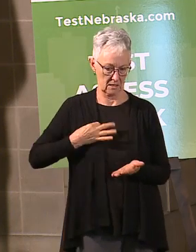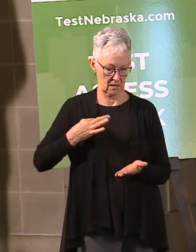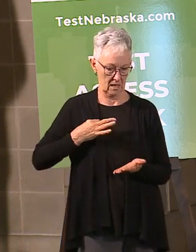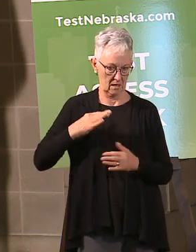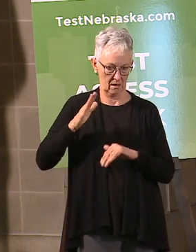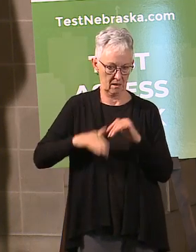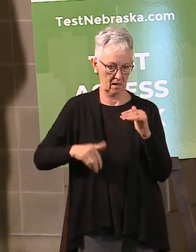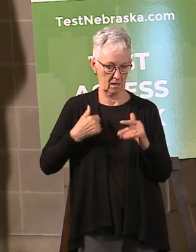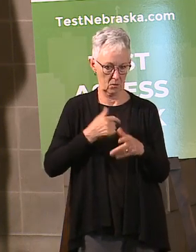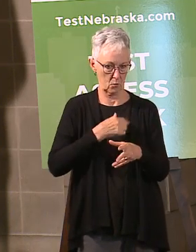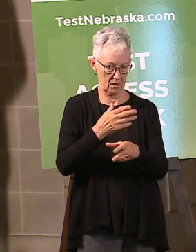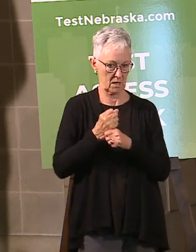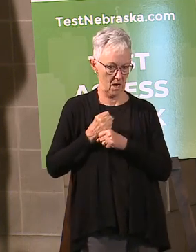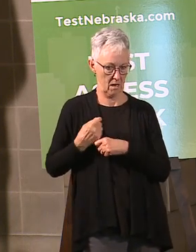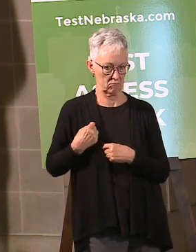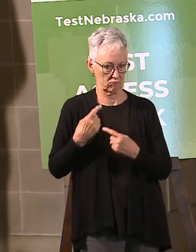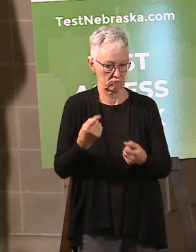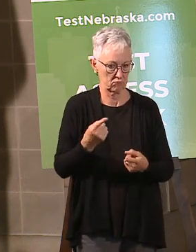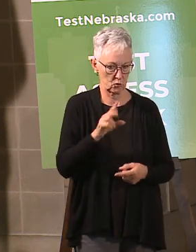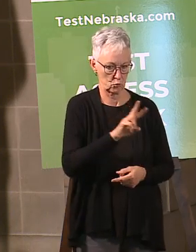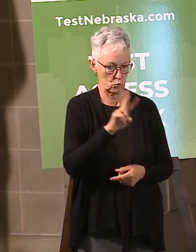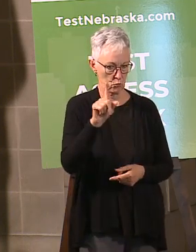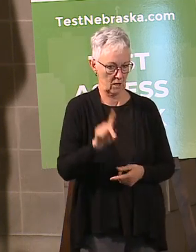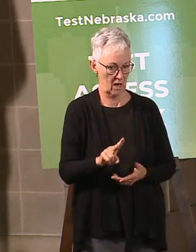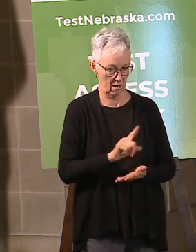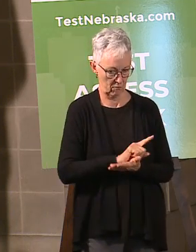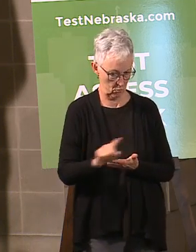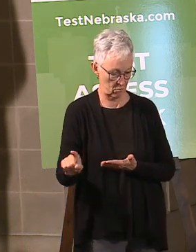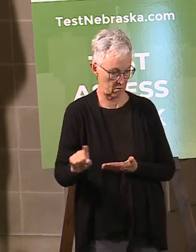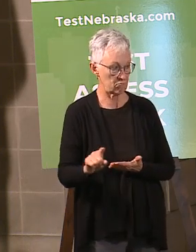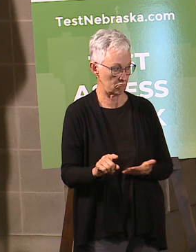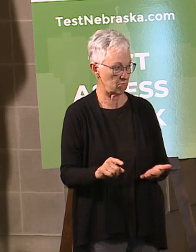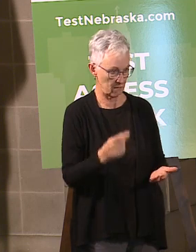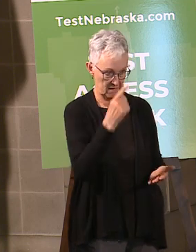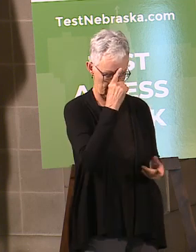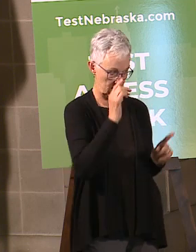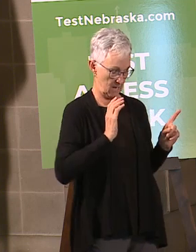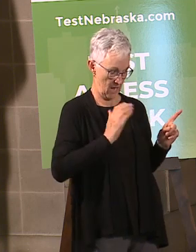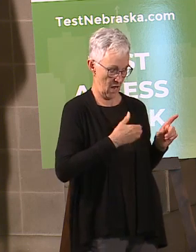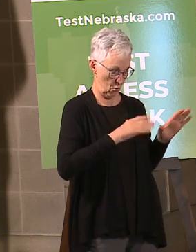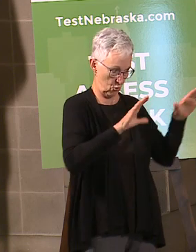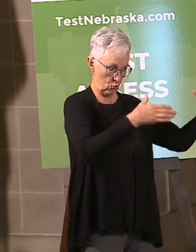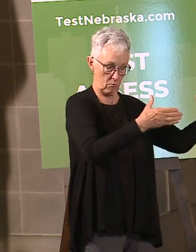last 2.5 weeks now. We think our crew has done a